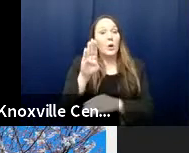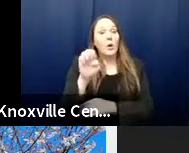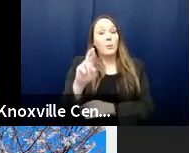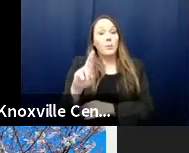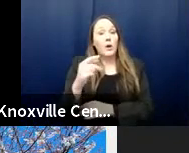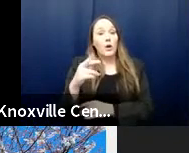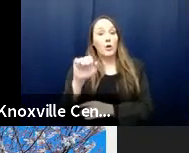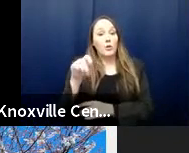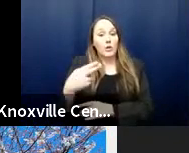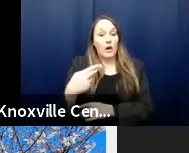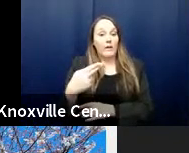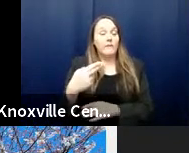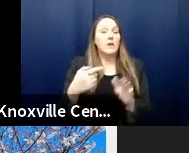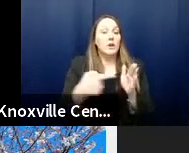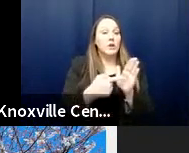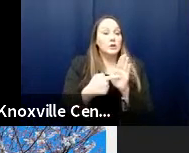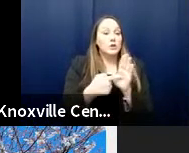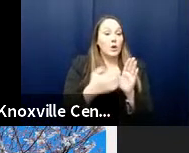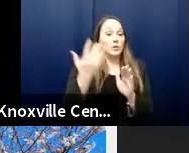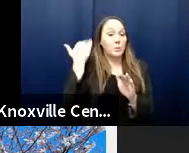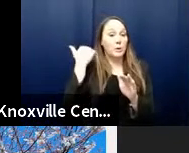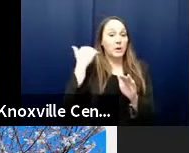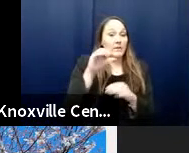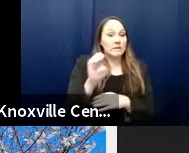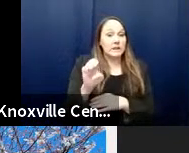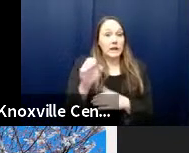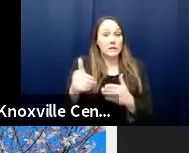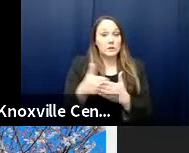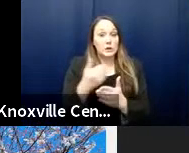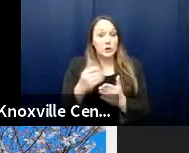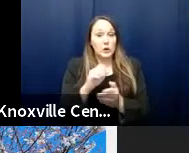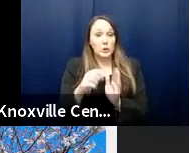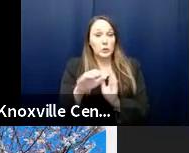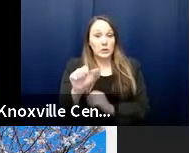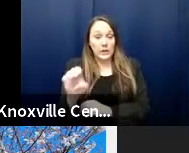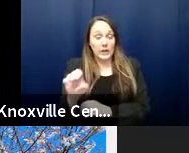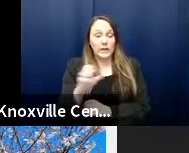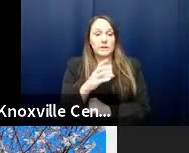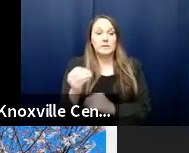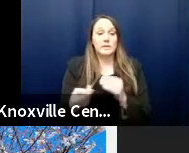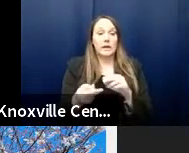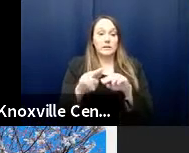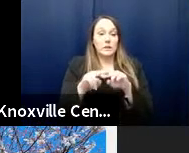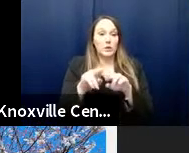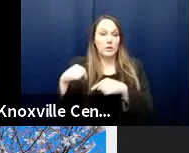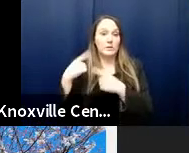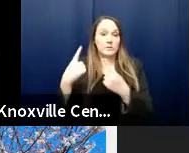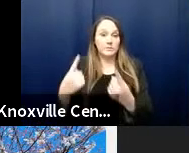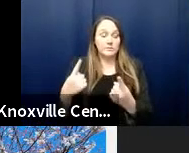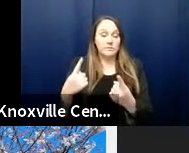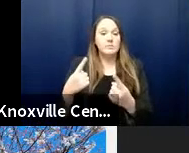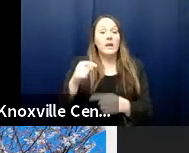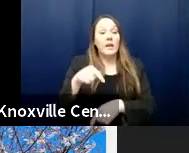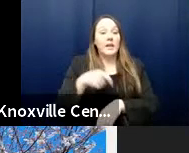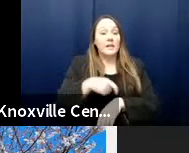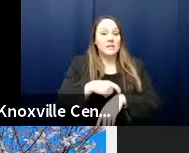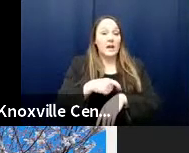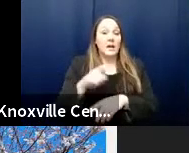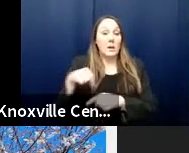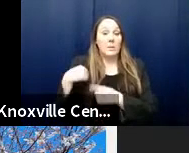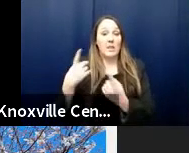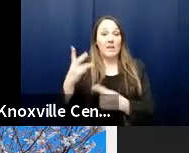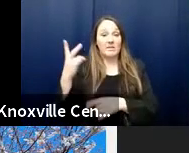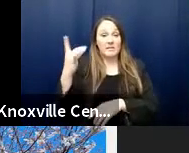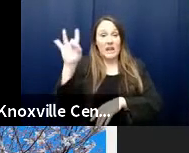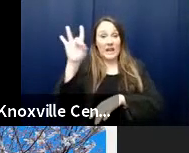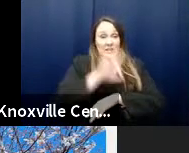previous cases, new cases, and the growth rate over time. Over this time period, the last 8 days were flagged